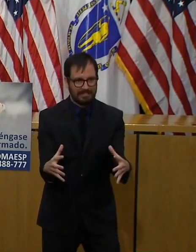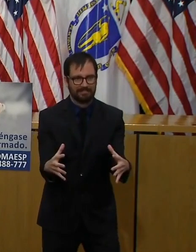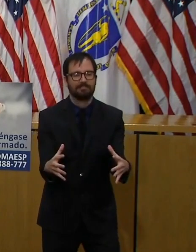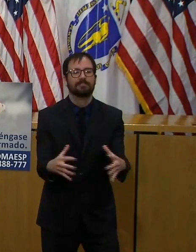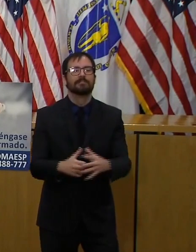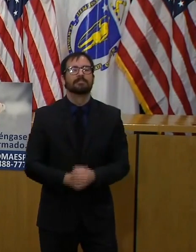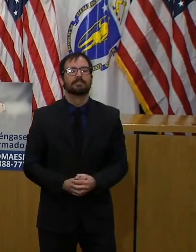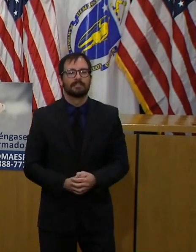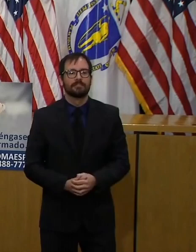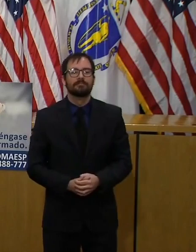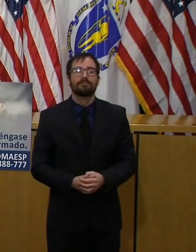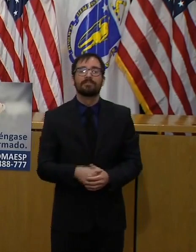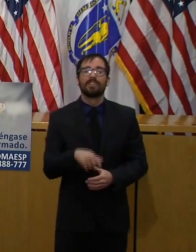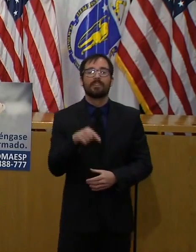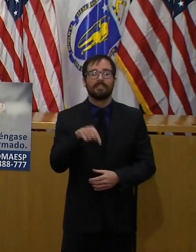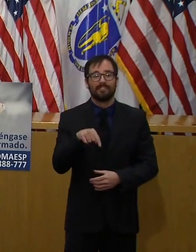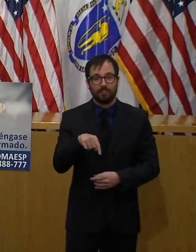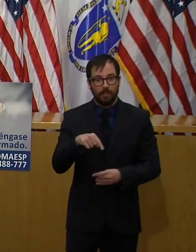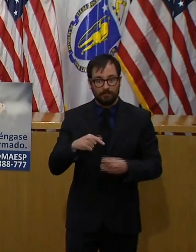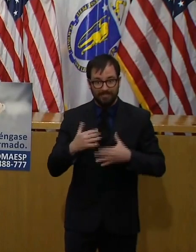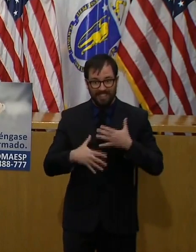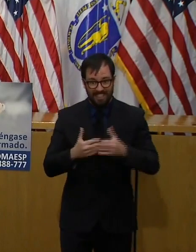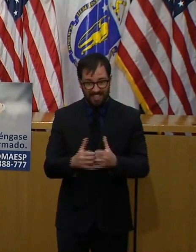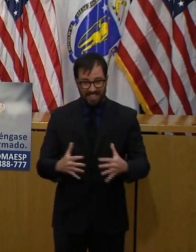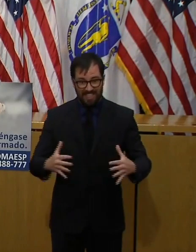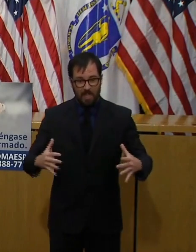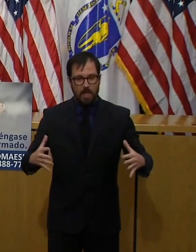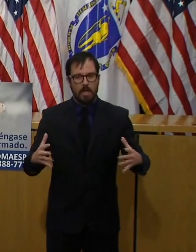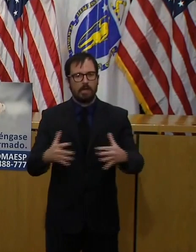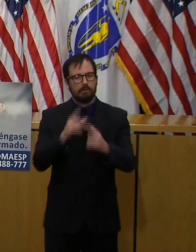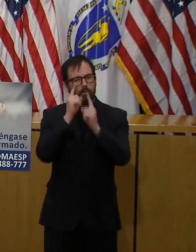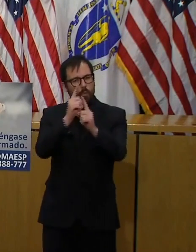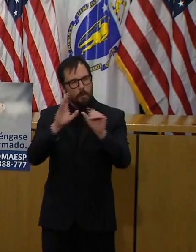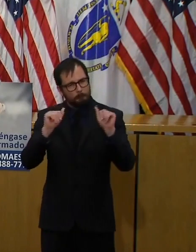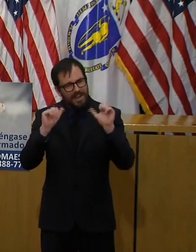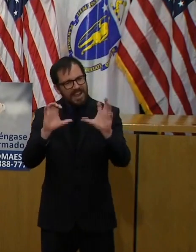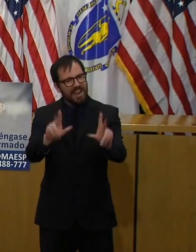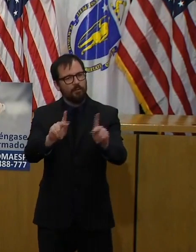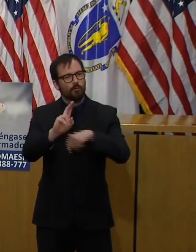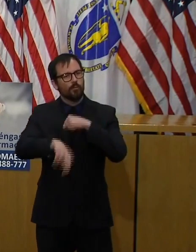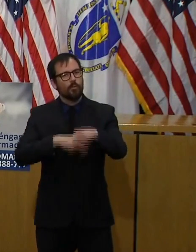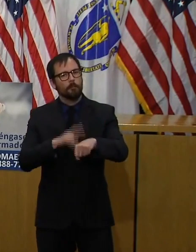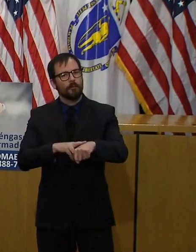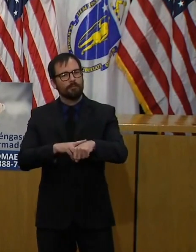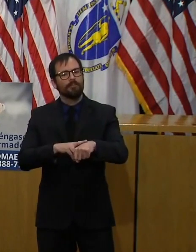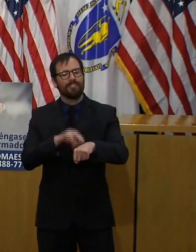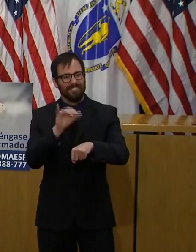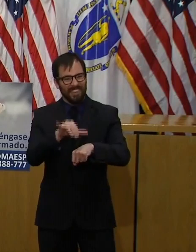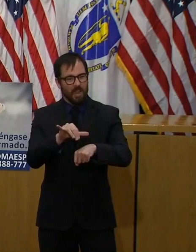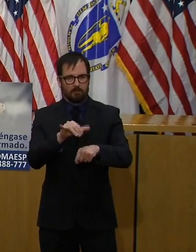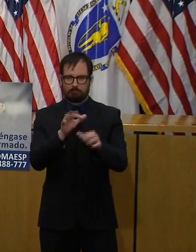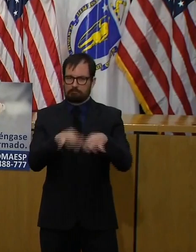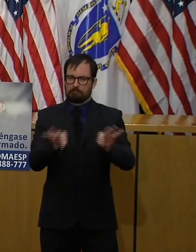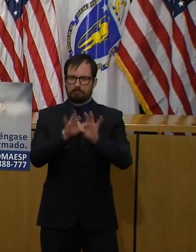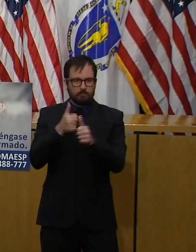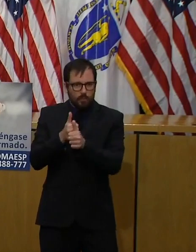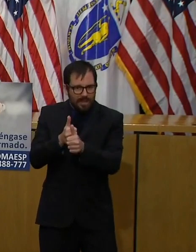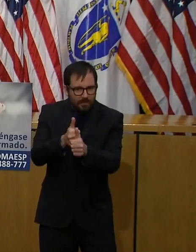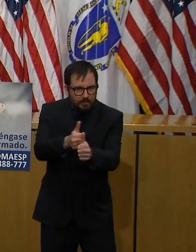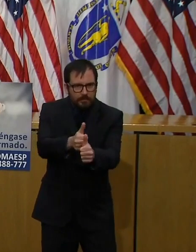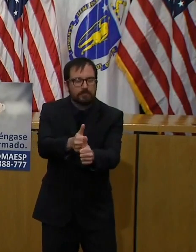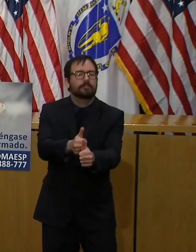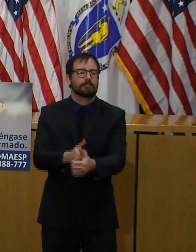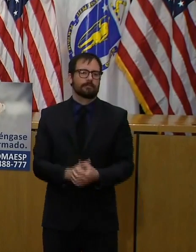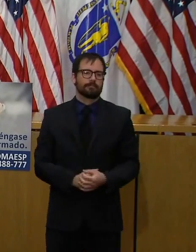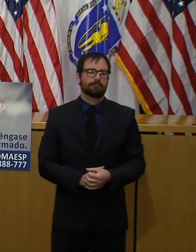on where the virus is still present. Through a team of leading medical experts working with the Department of Public Health, this program